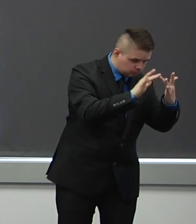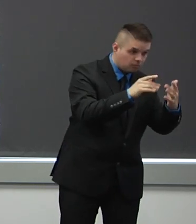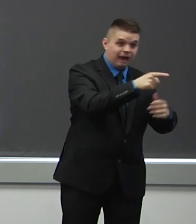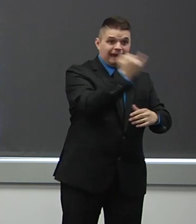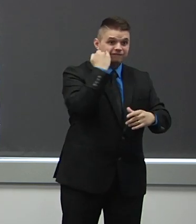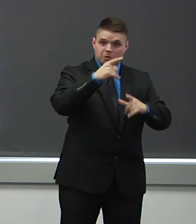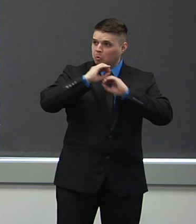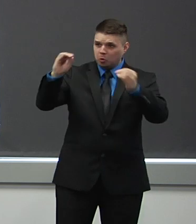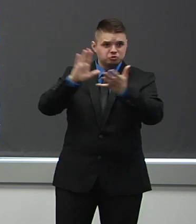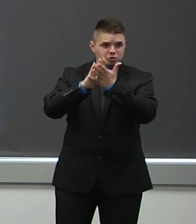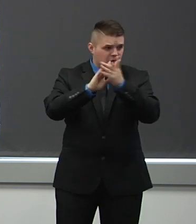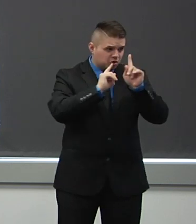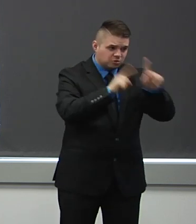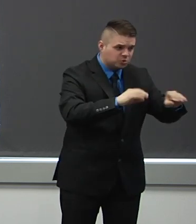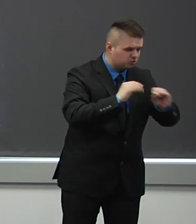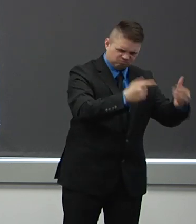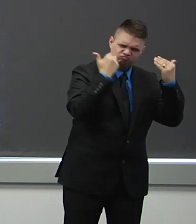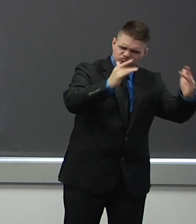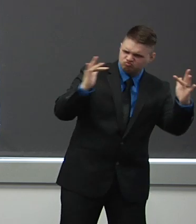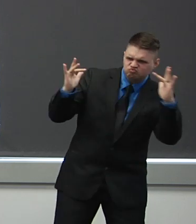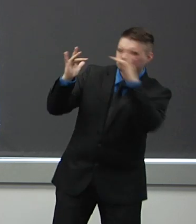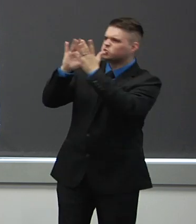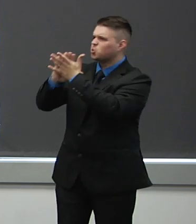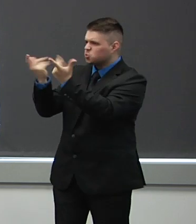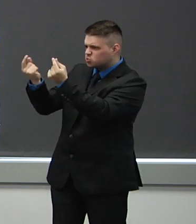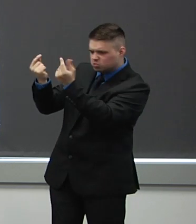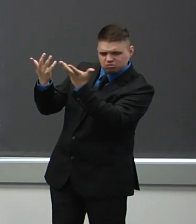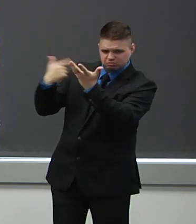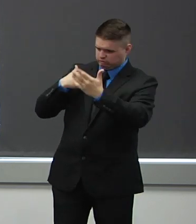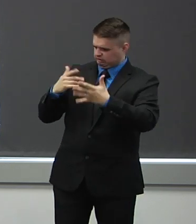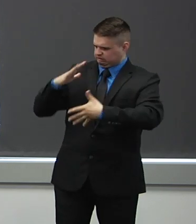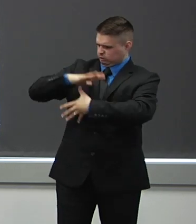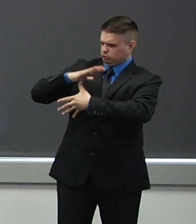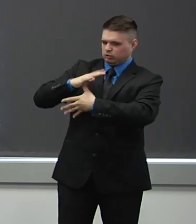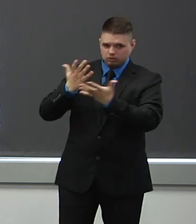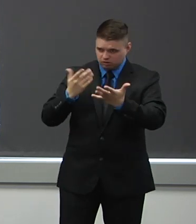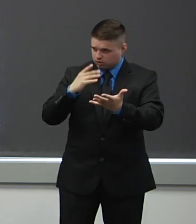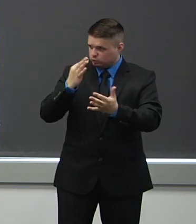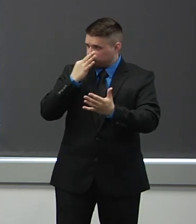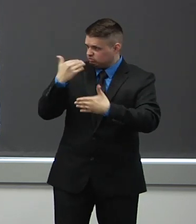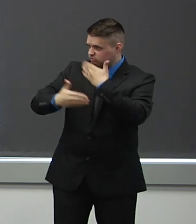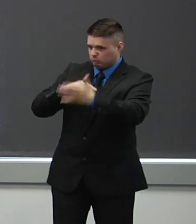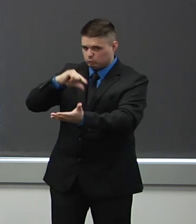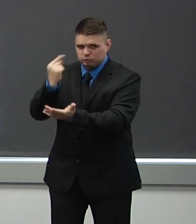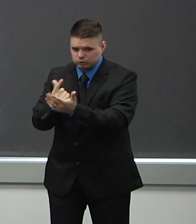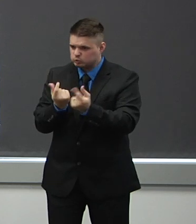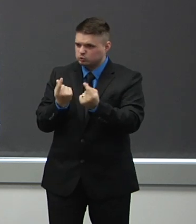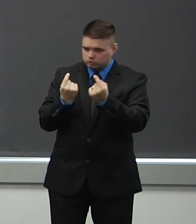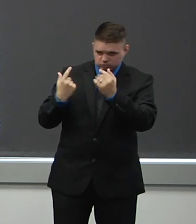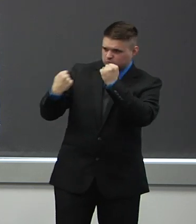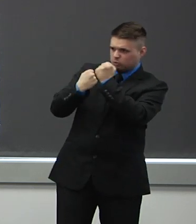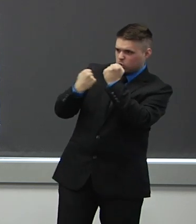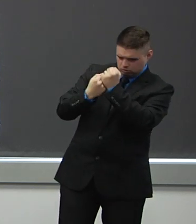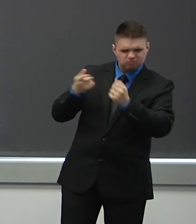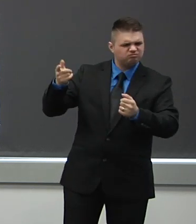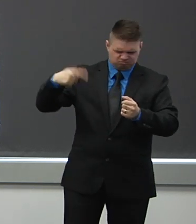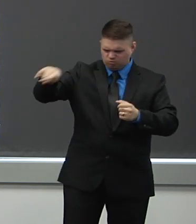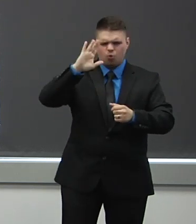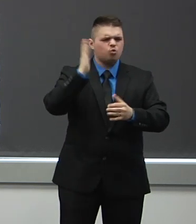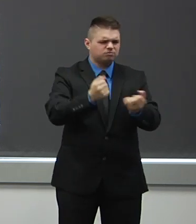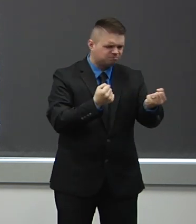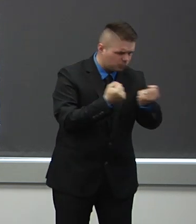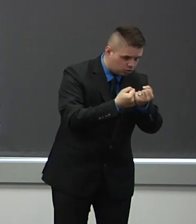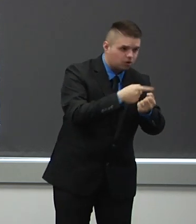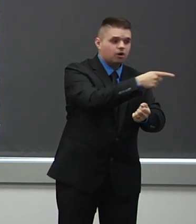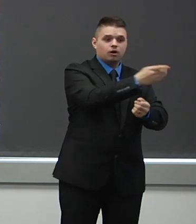ready to support you on your pathway to graduation, helping you with financial aid forms and getting applications to community colleges or wherever